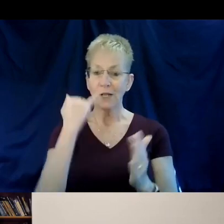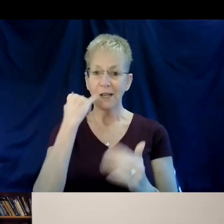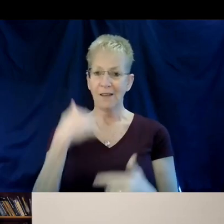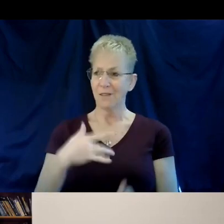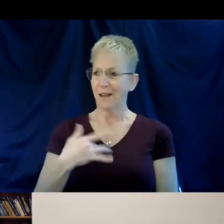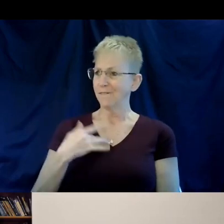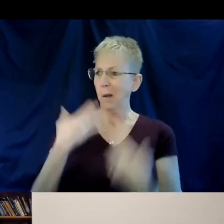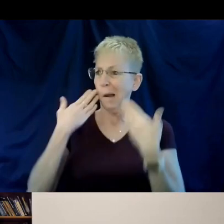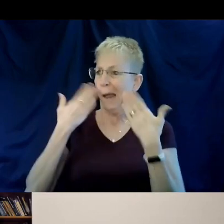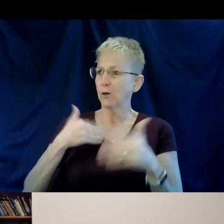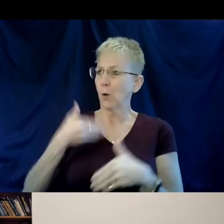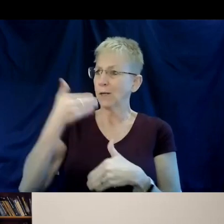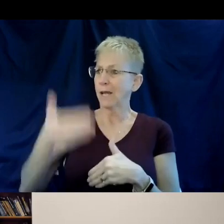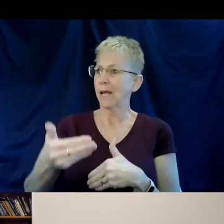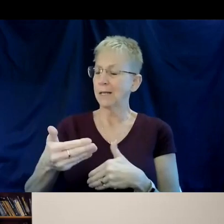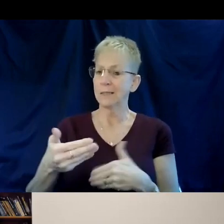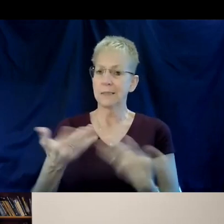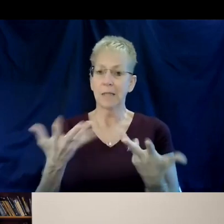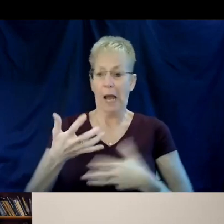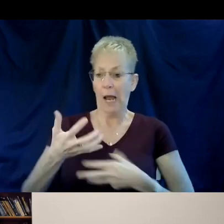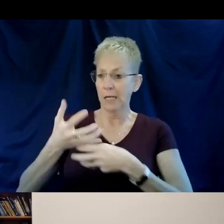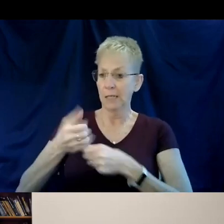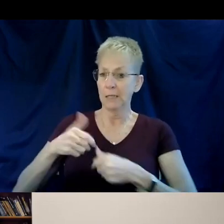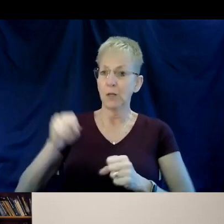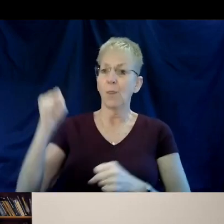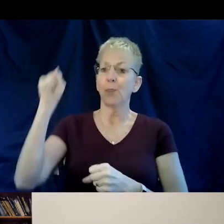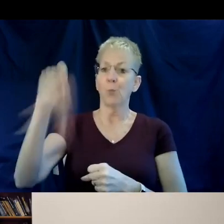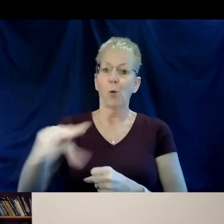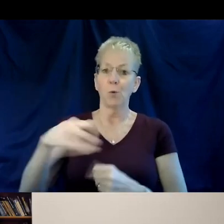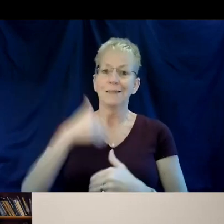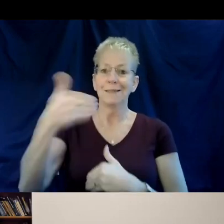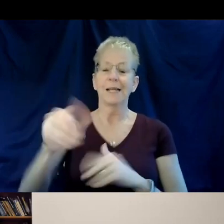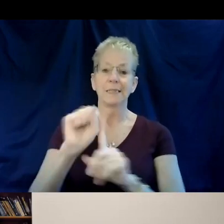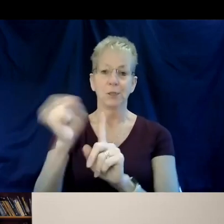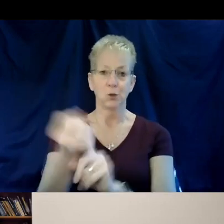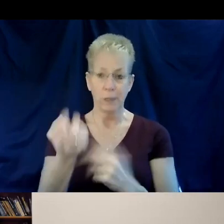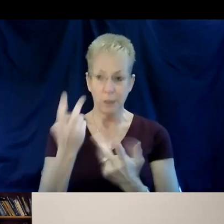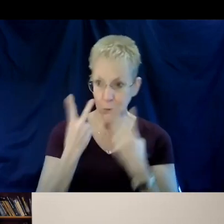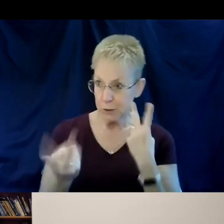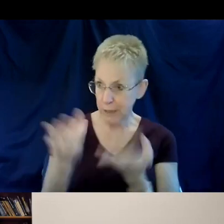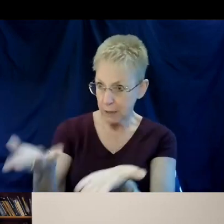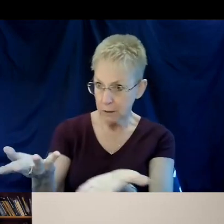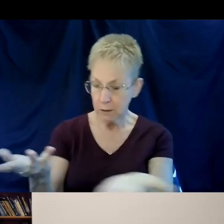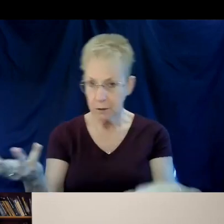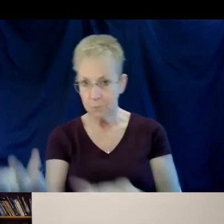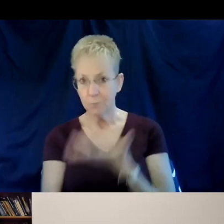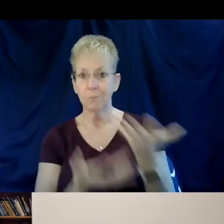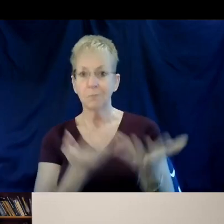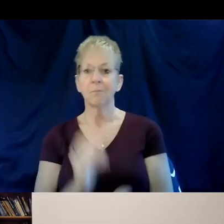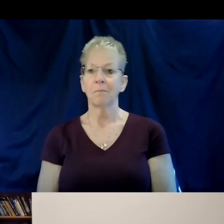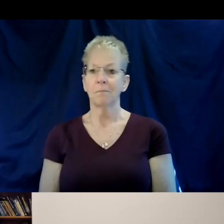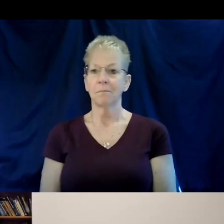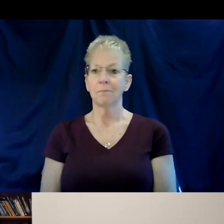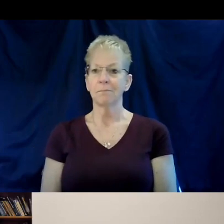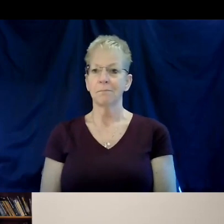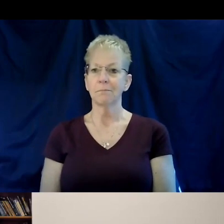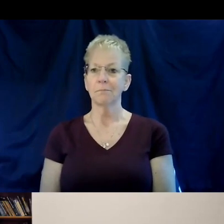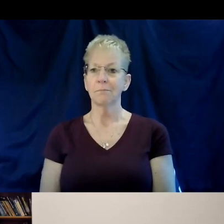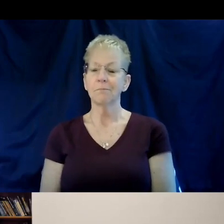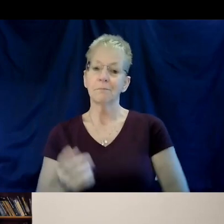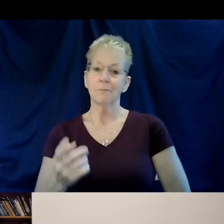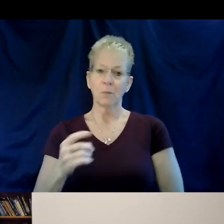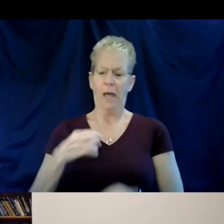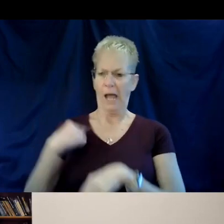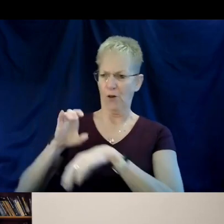going to happen next, I just thrust them into the next situation and uh, and and force